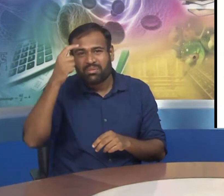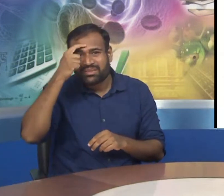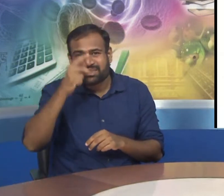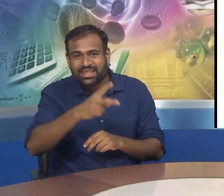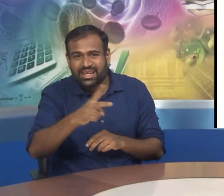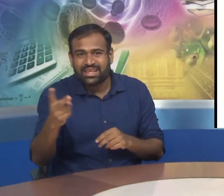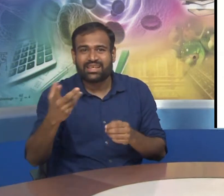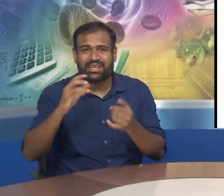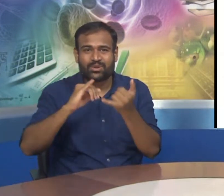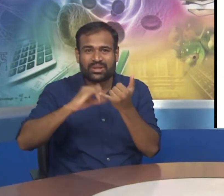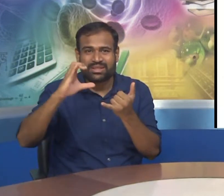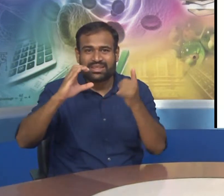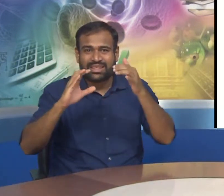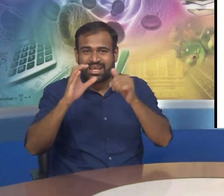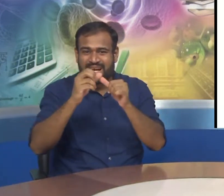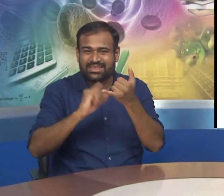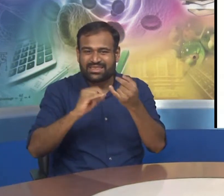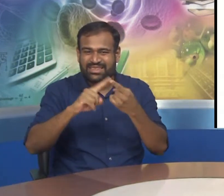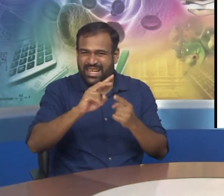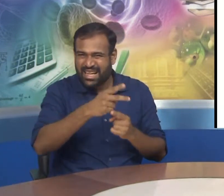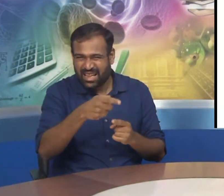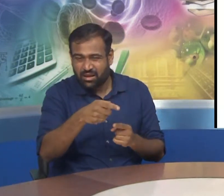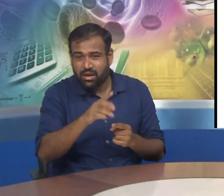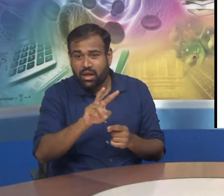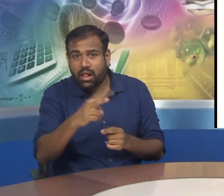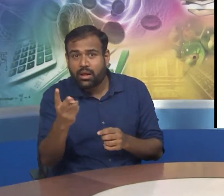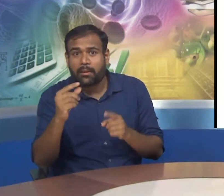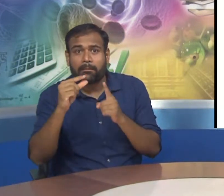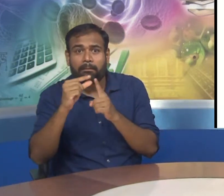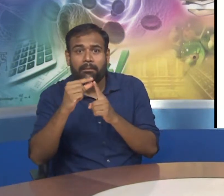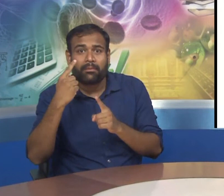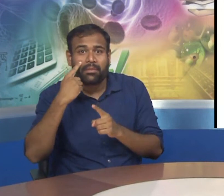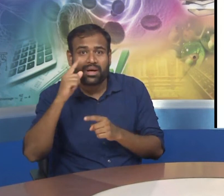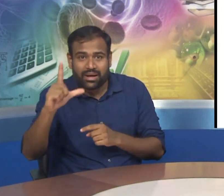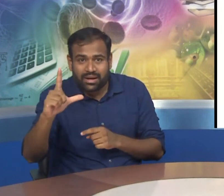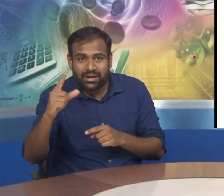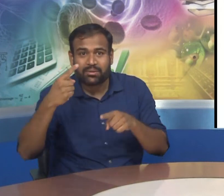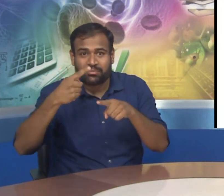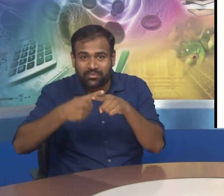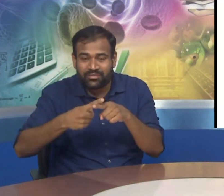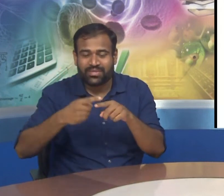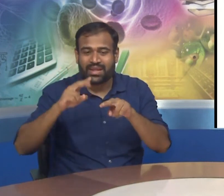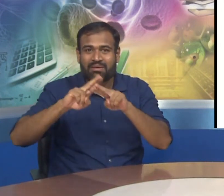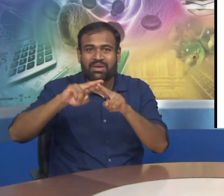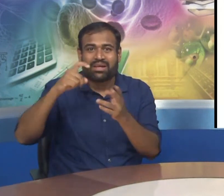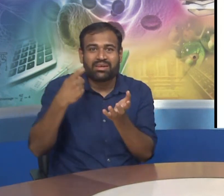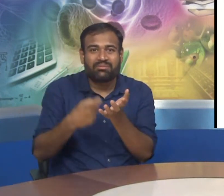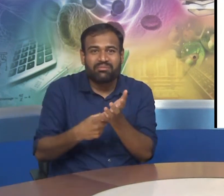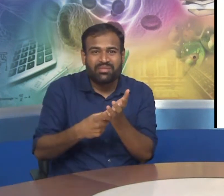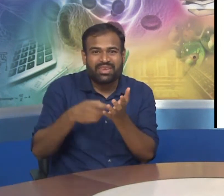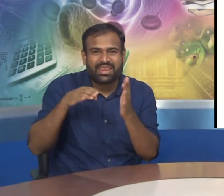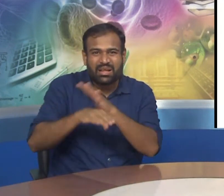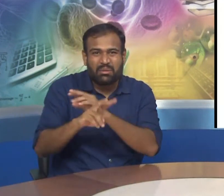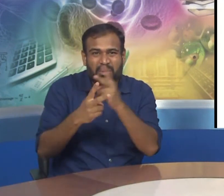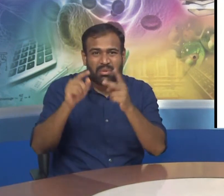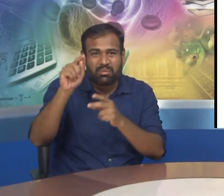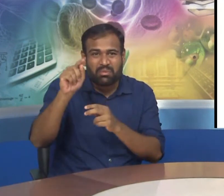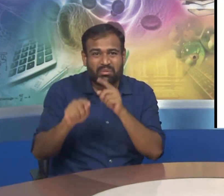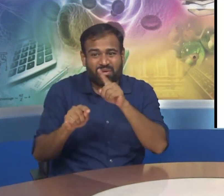The appeal in cases other than these two categories may also be brought to the